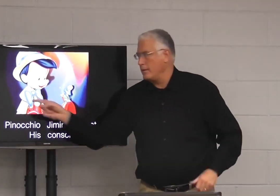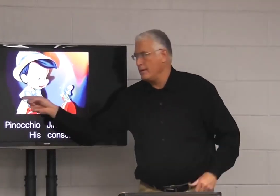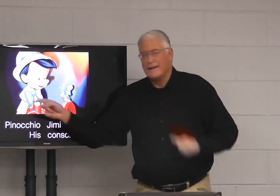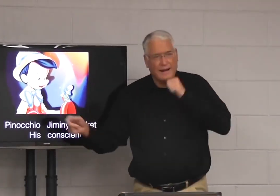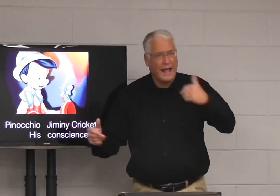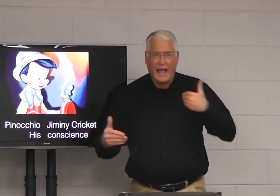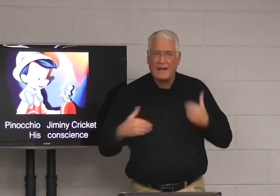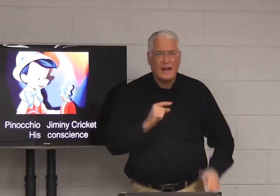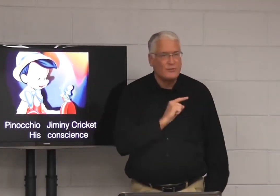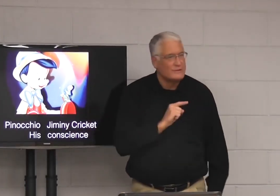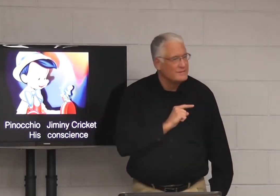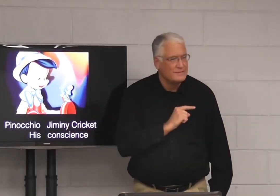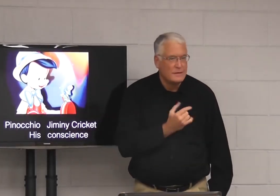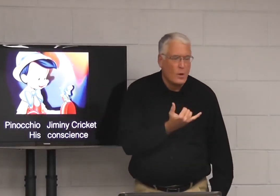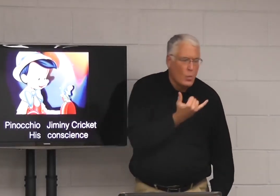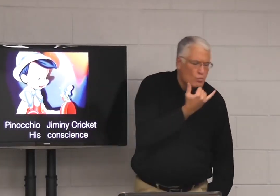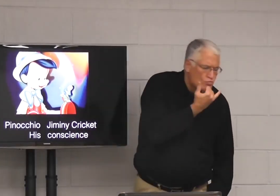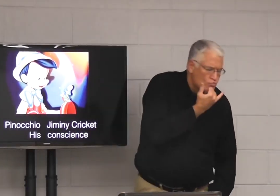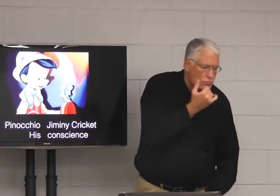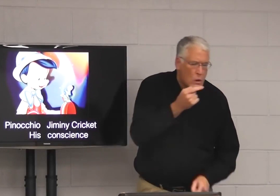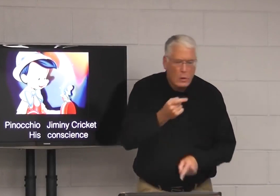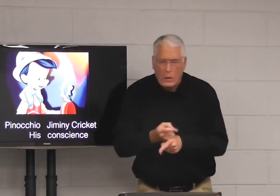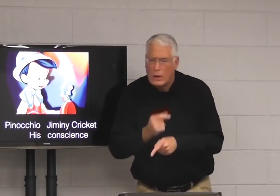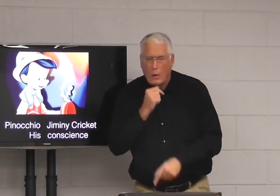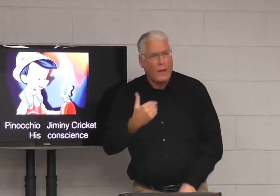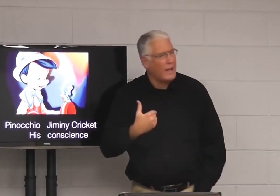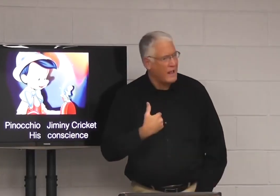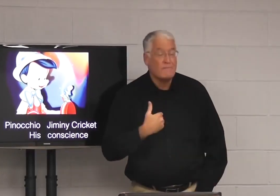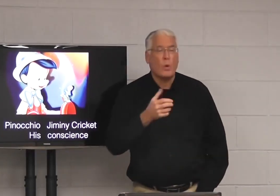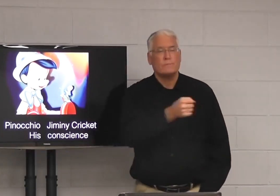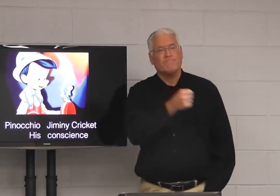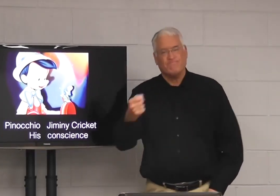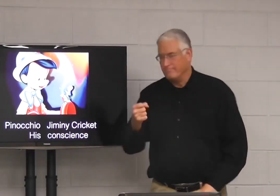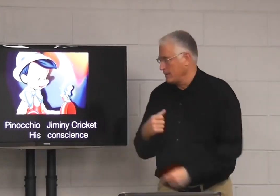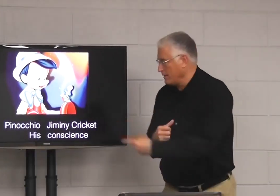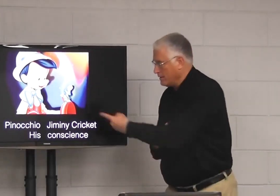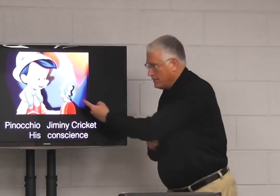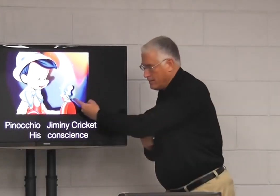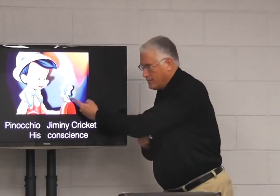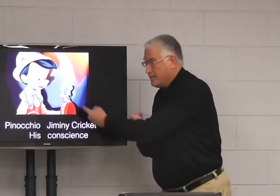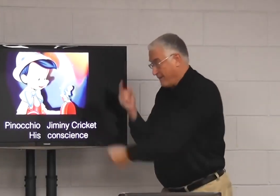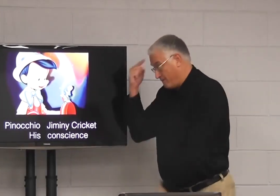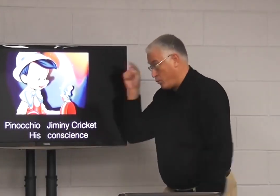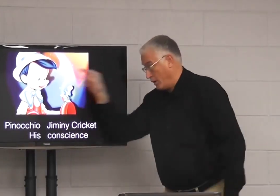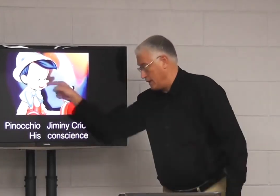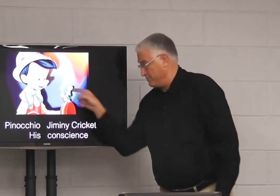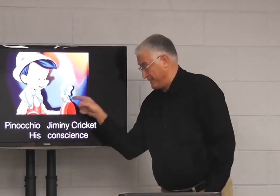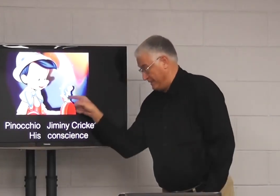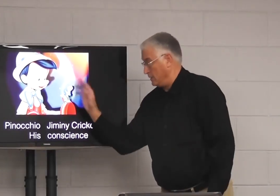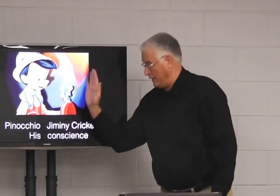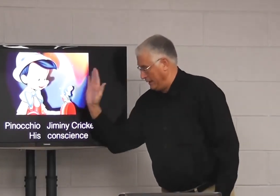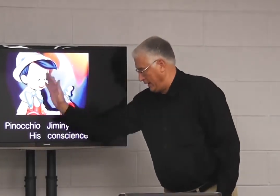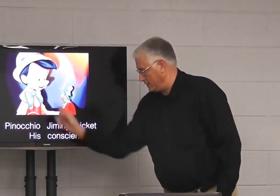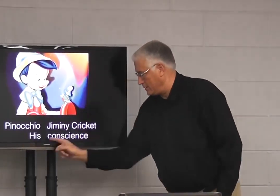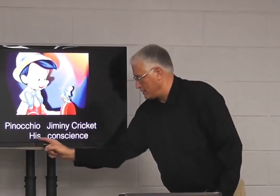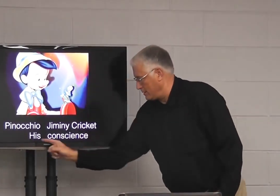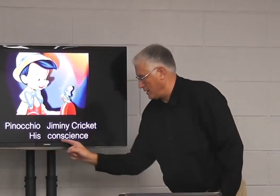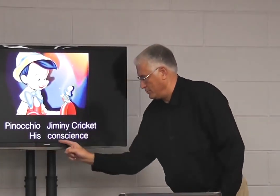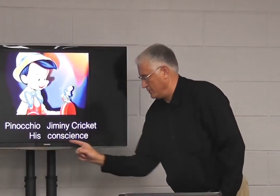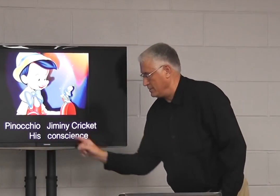But the problem was, he didn't have a conscience, knowing what was right and wrong. So Jiminy Cricket